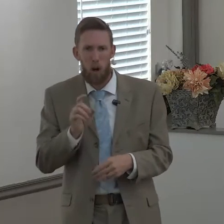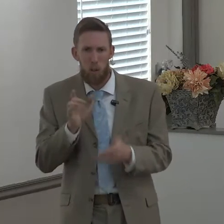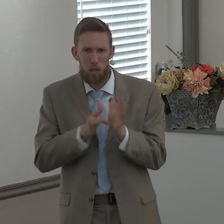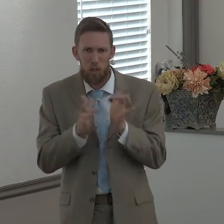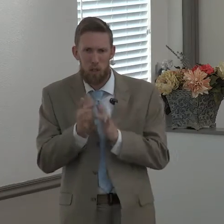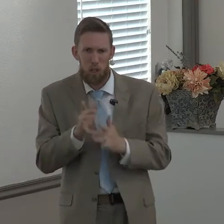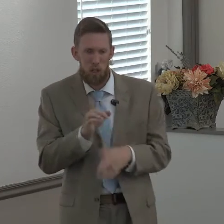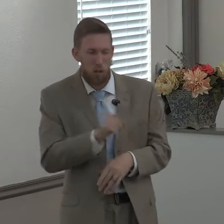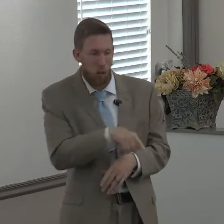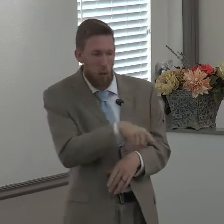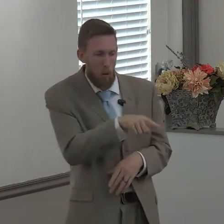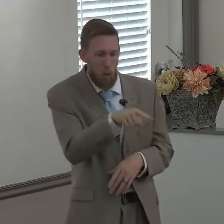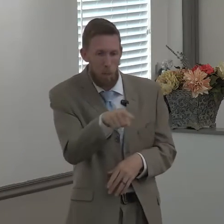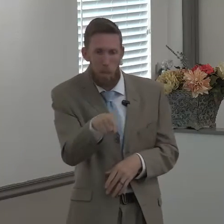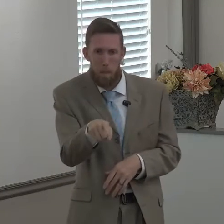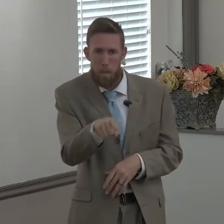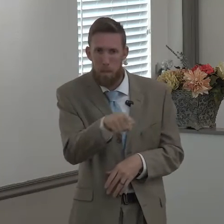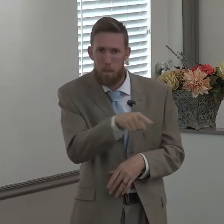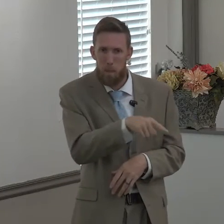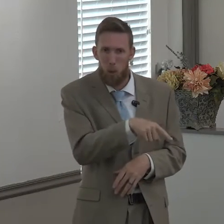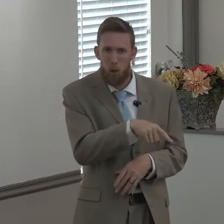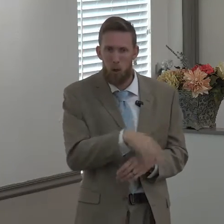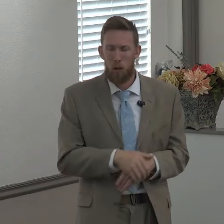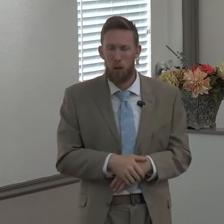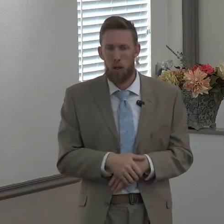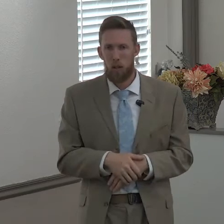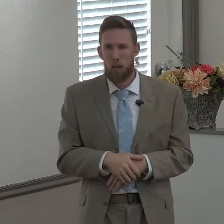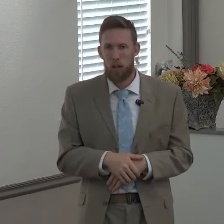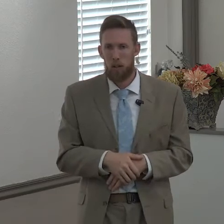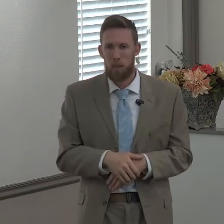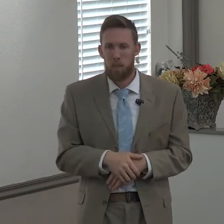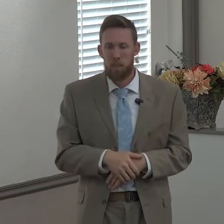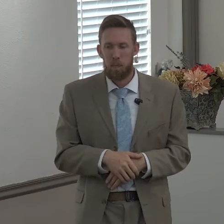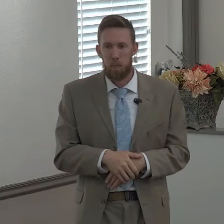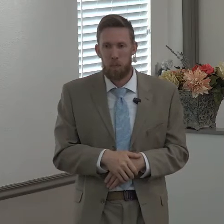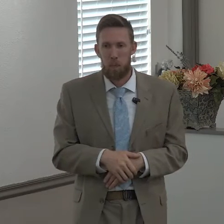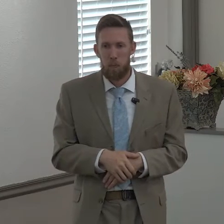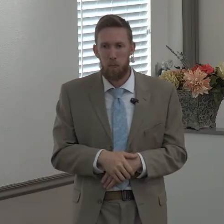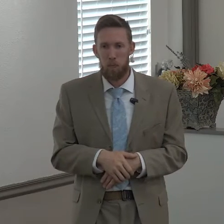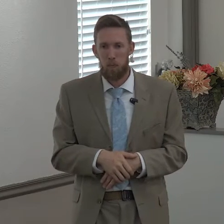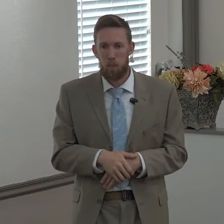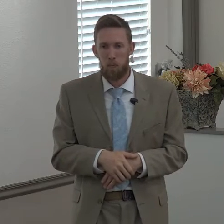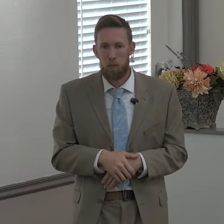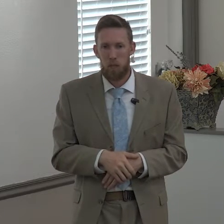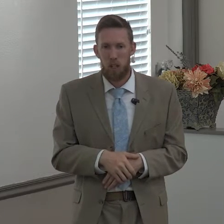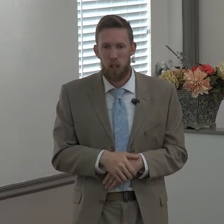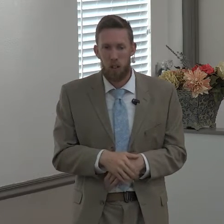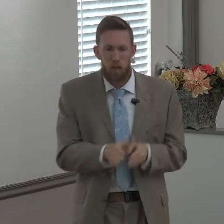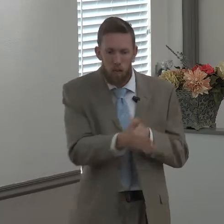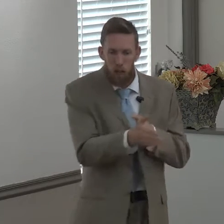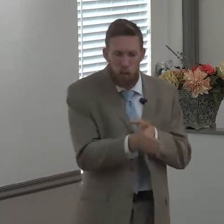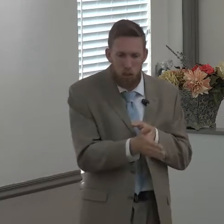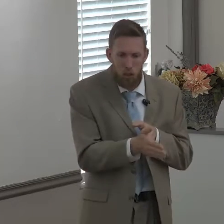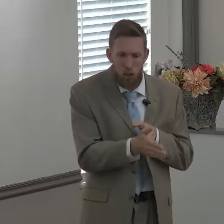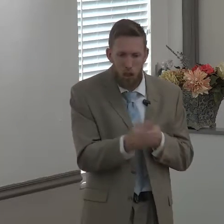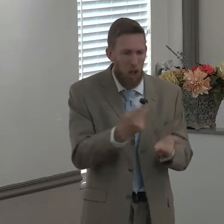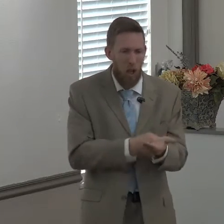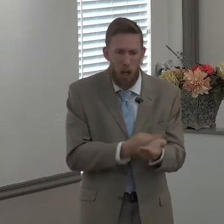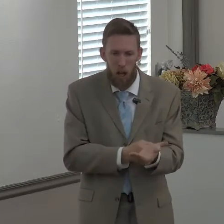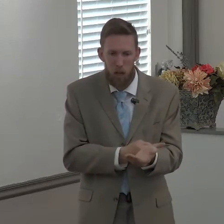than these? Was he pointing to fish? Was he pointing to the other